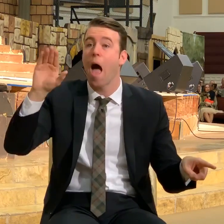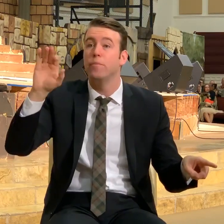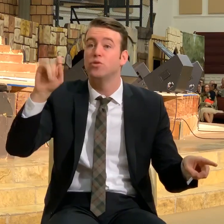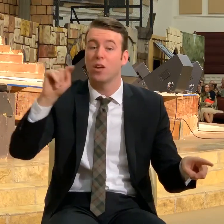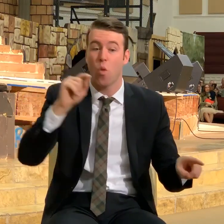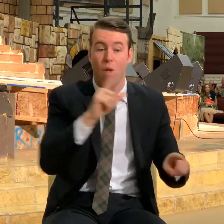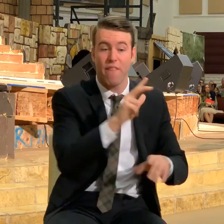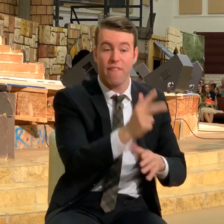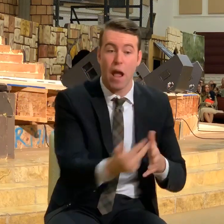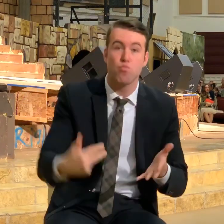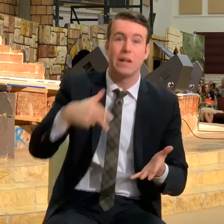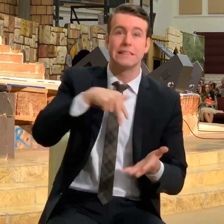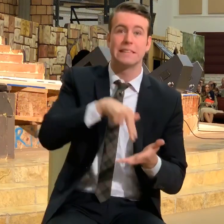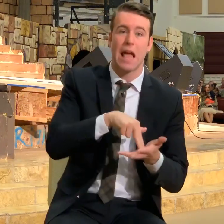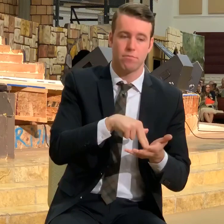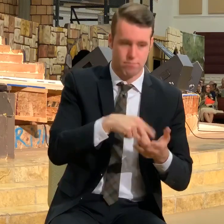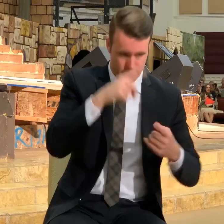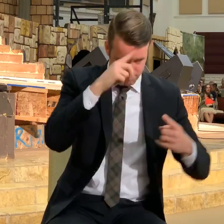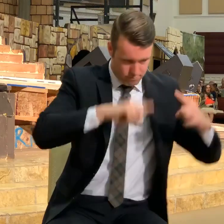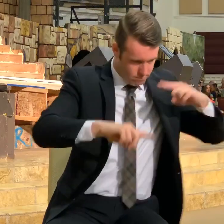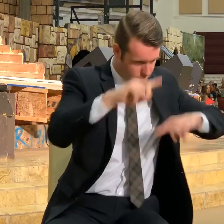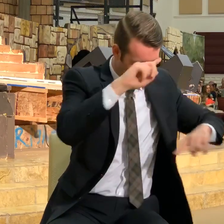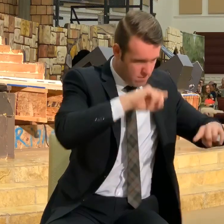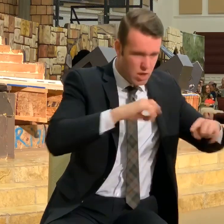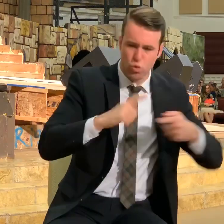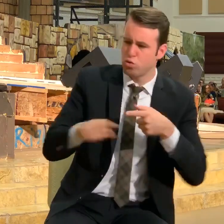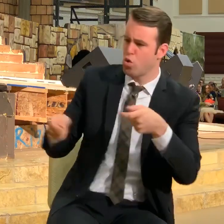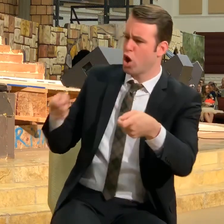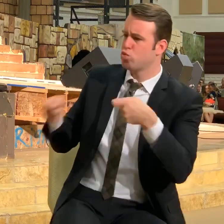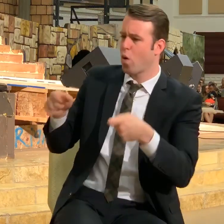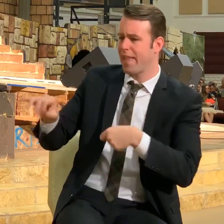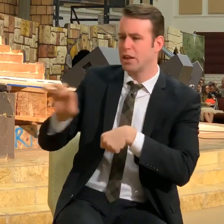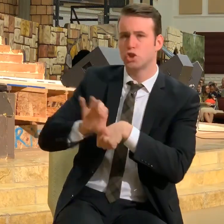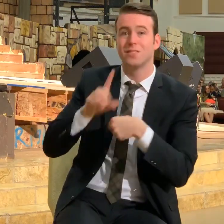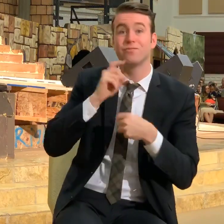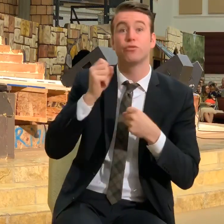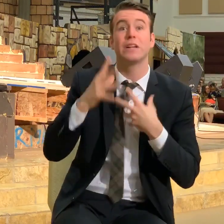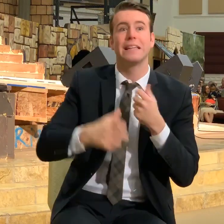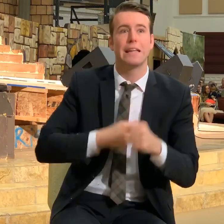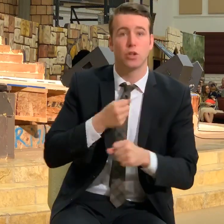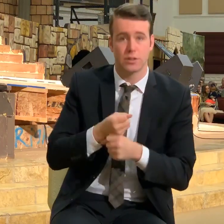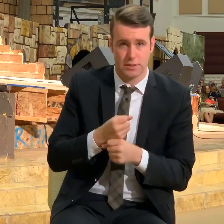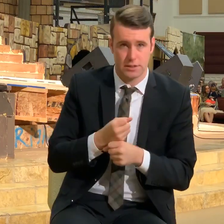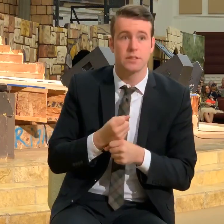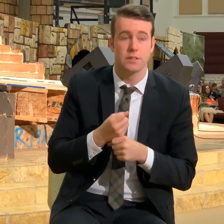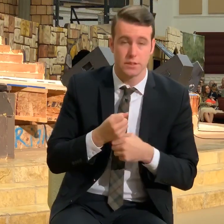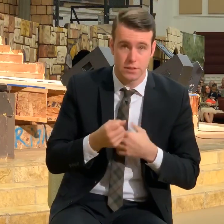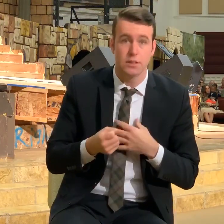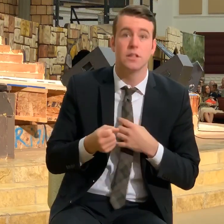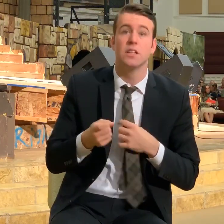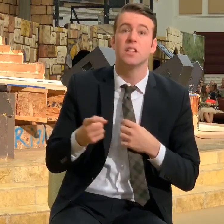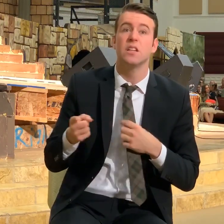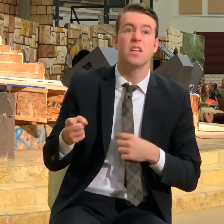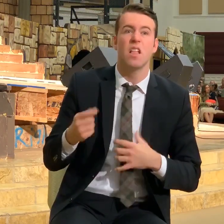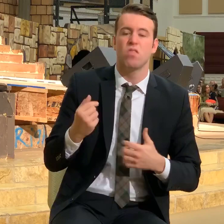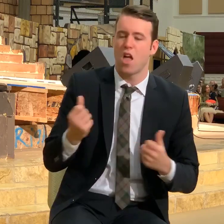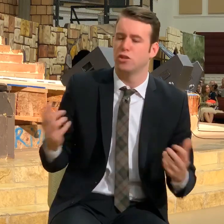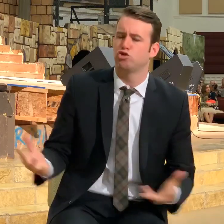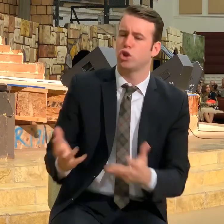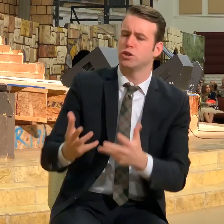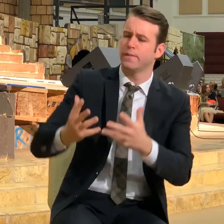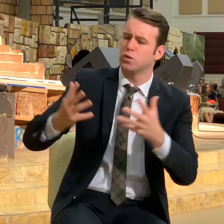risen up with some people that had controlled that church for years. And that were stirring